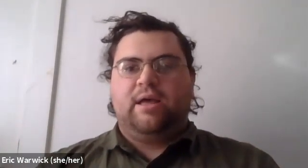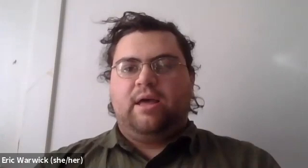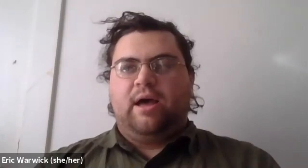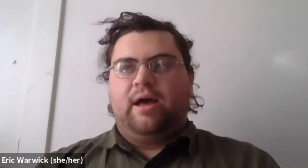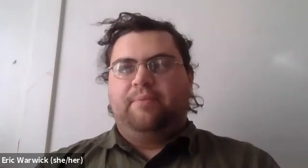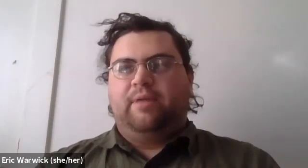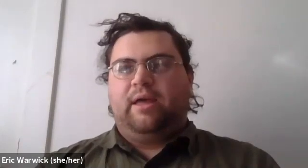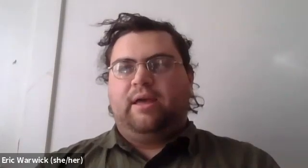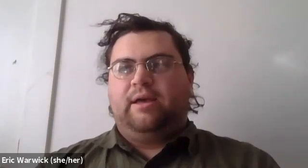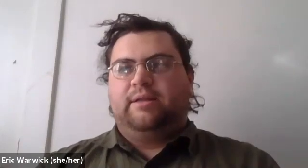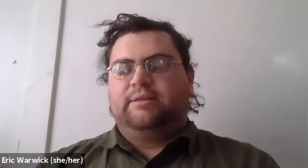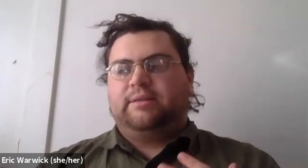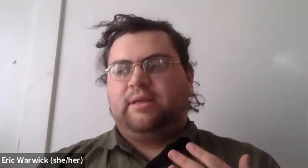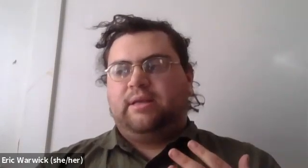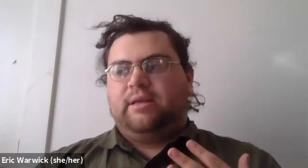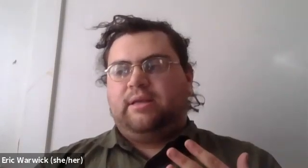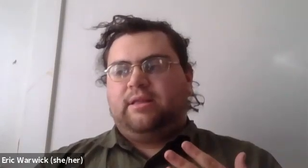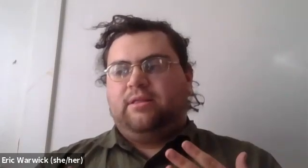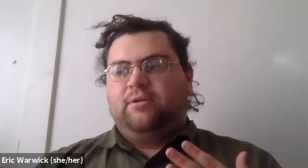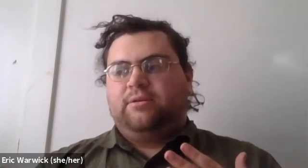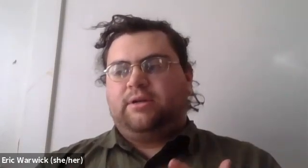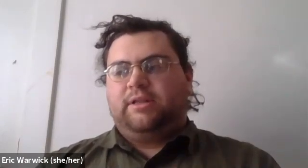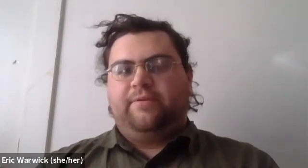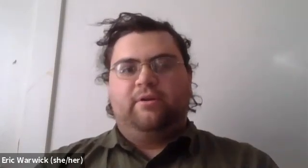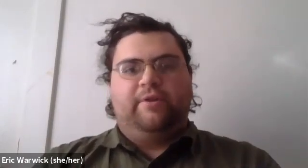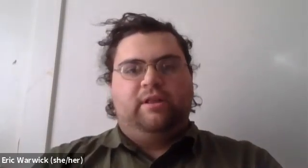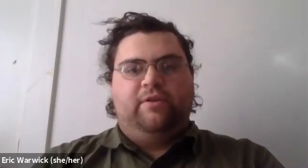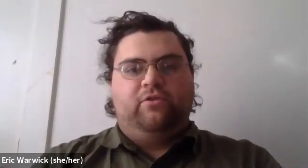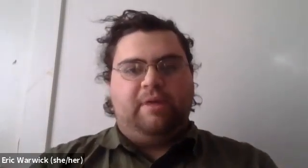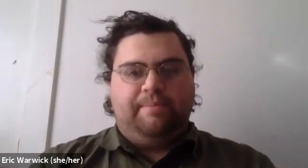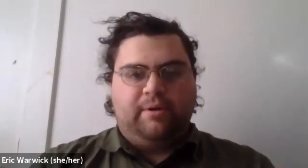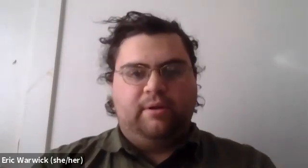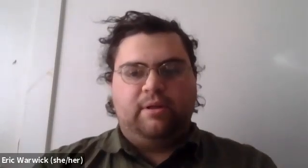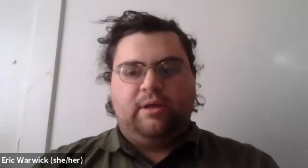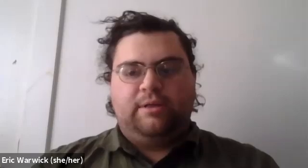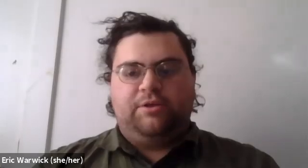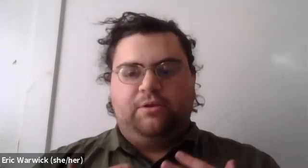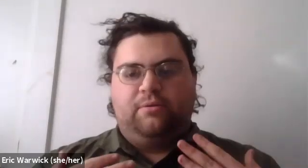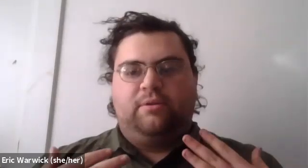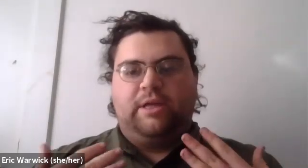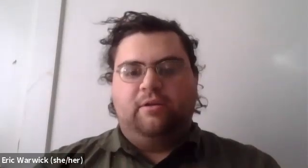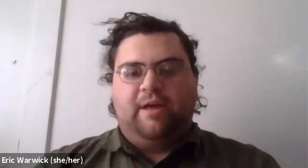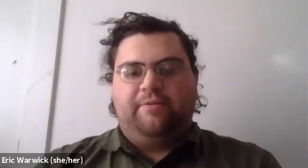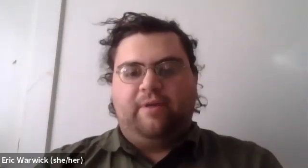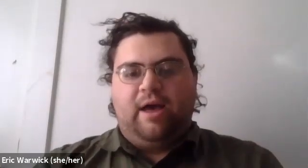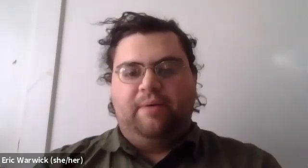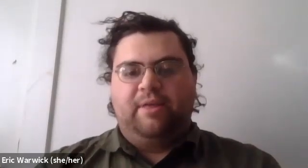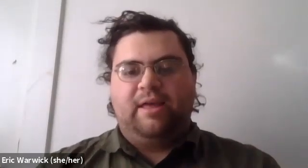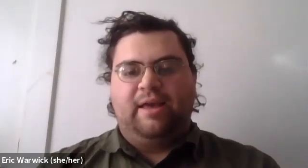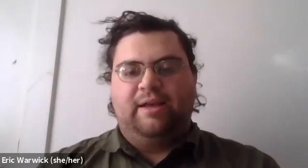racist. And those are difficult for individual people to deal